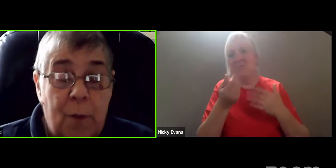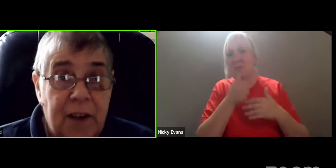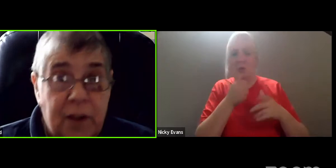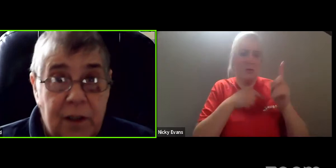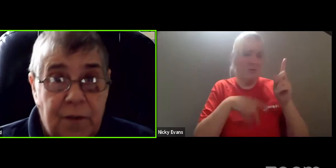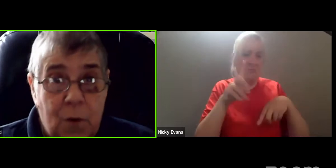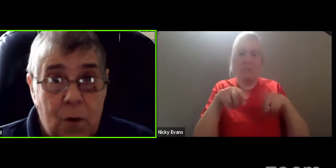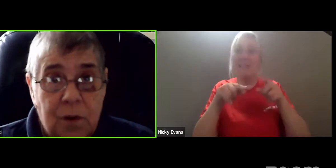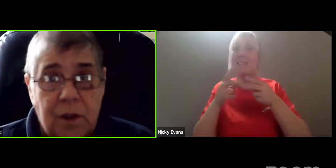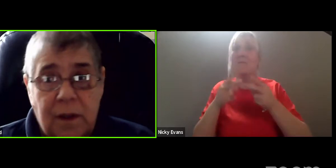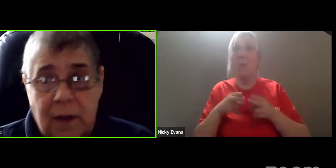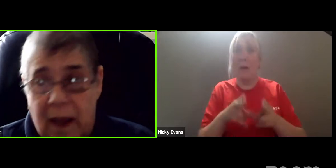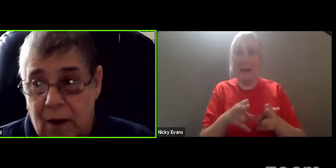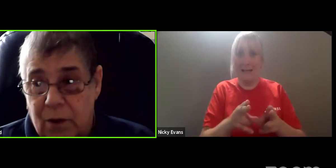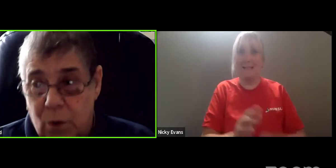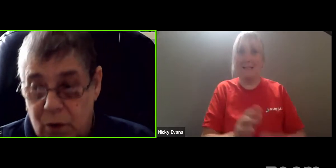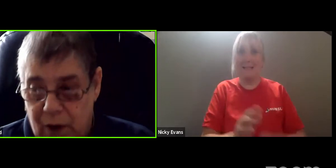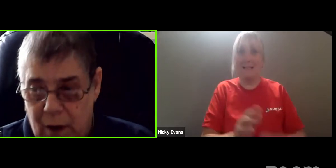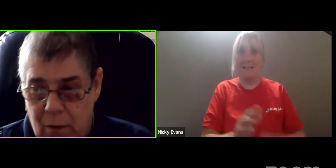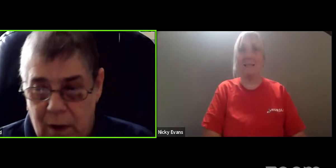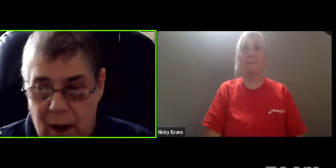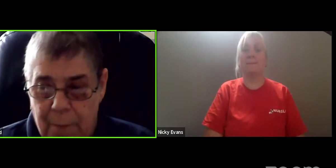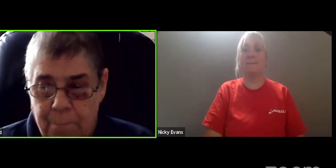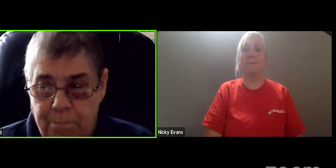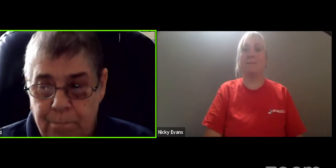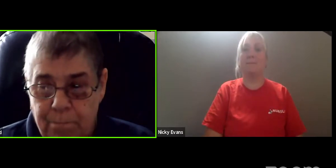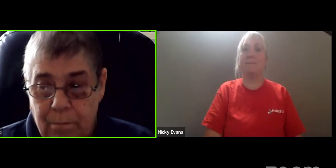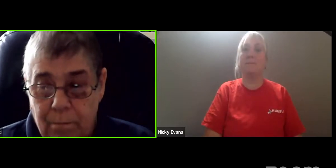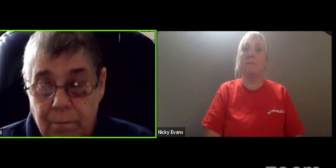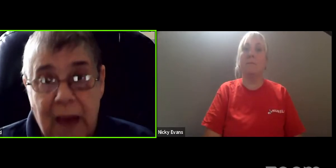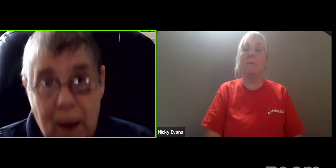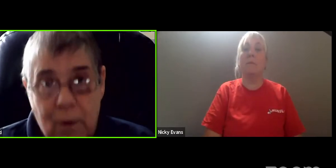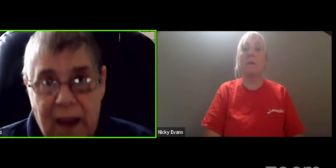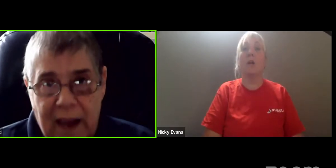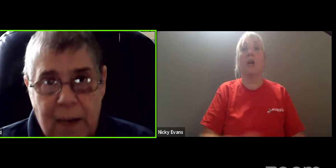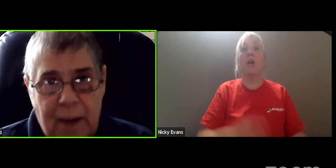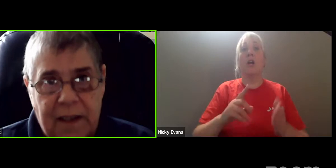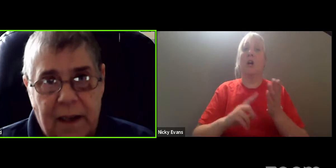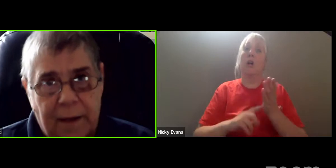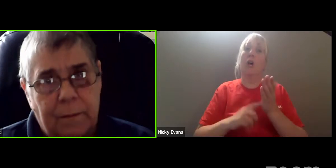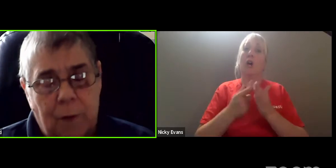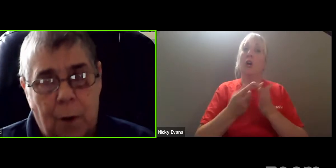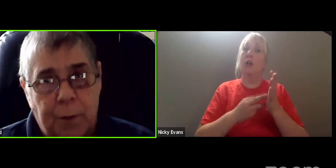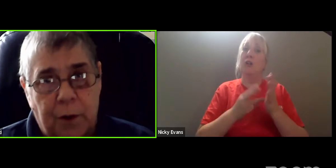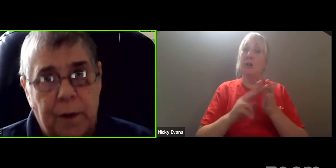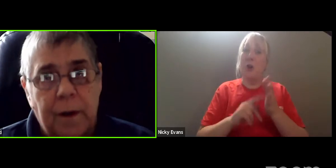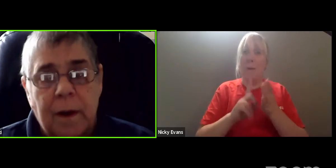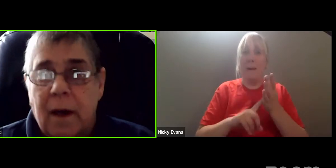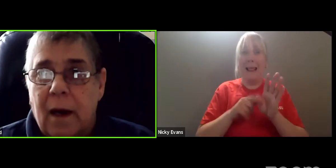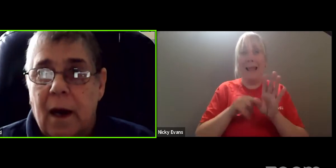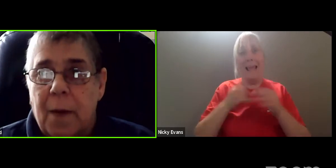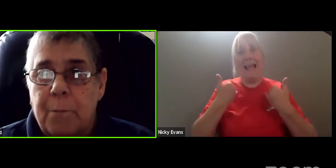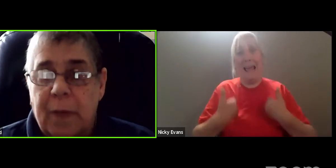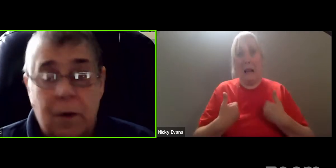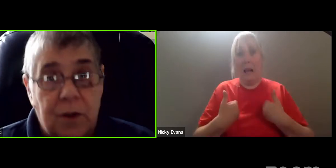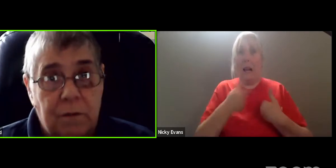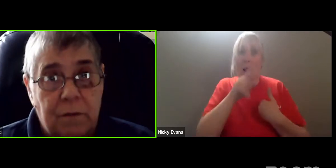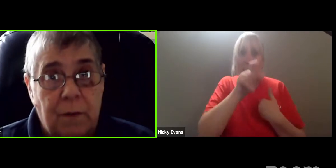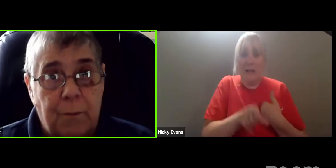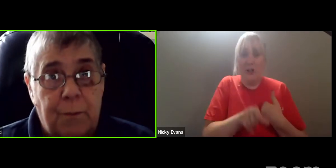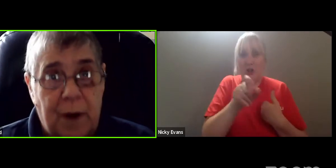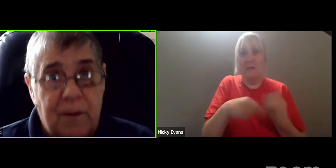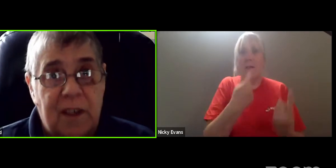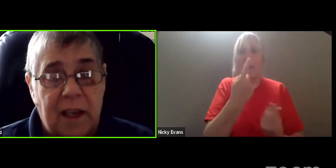Terminally ill patients, of course, they are also now getting a better option